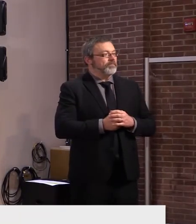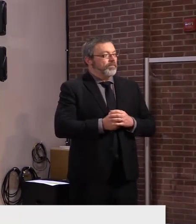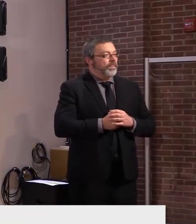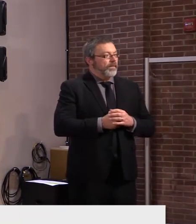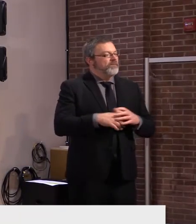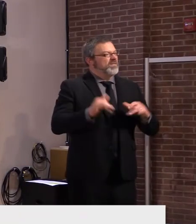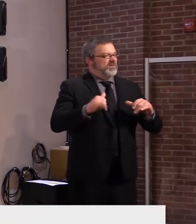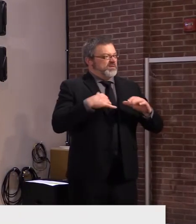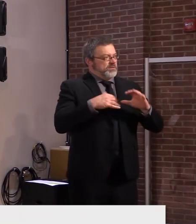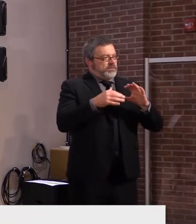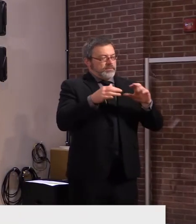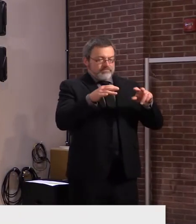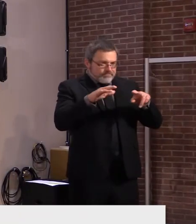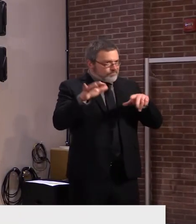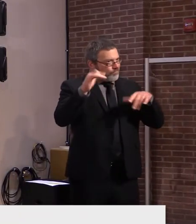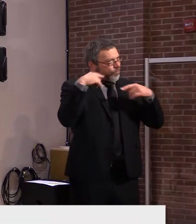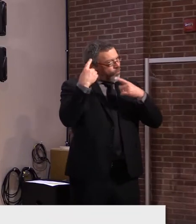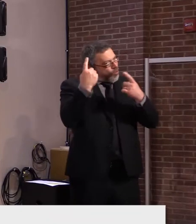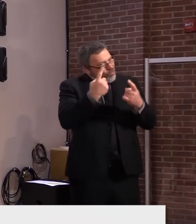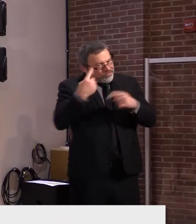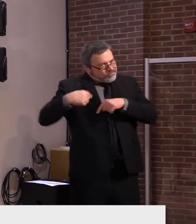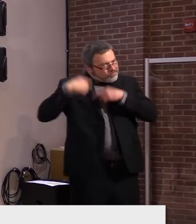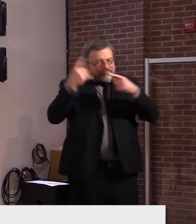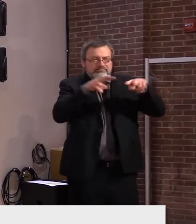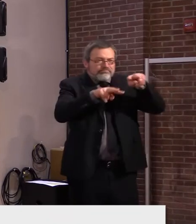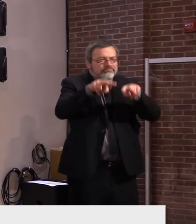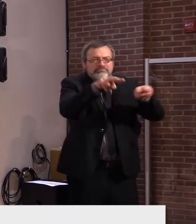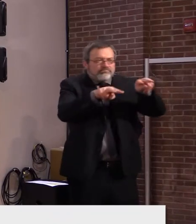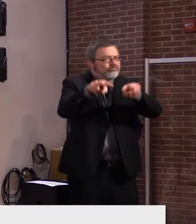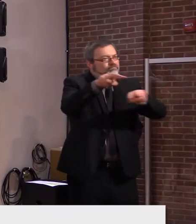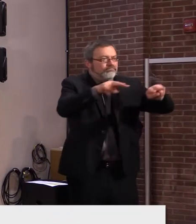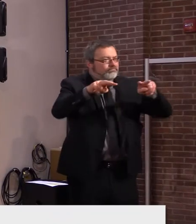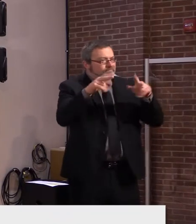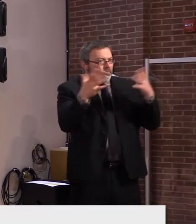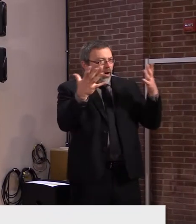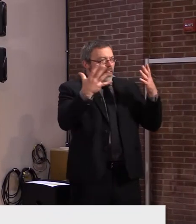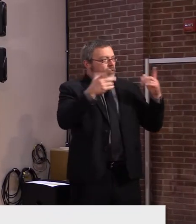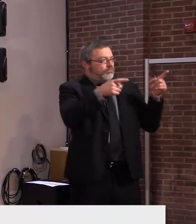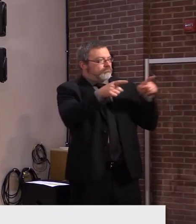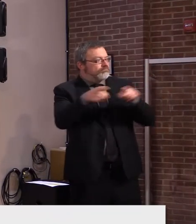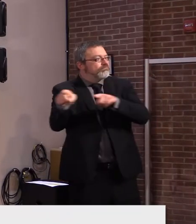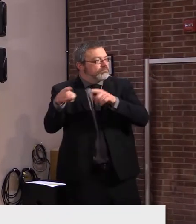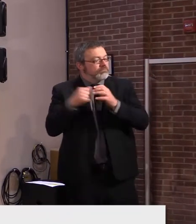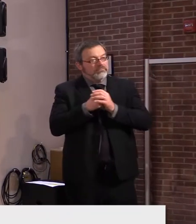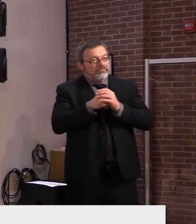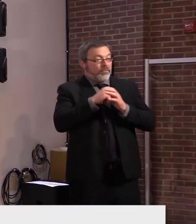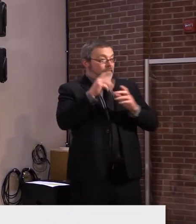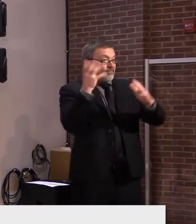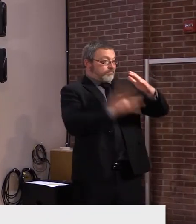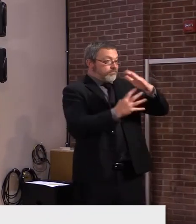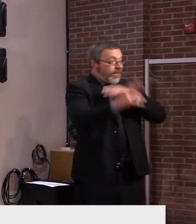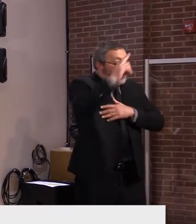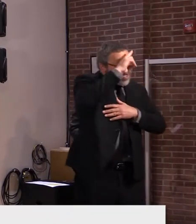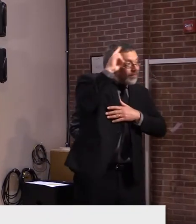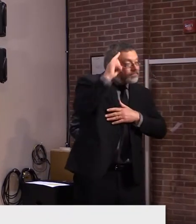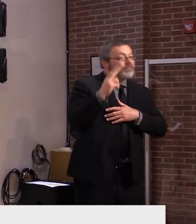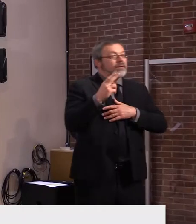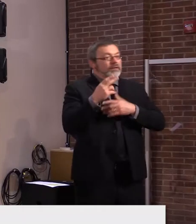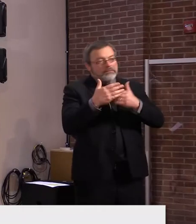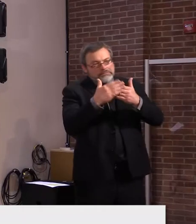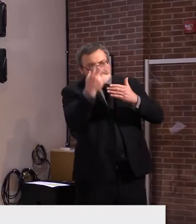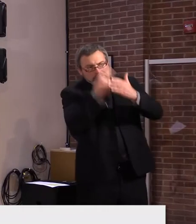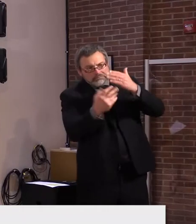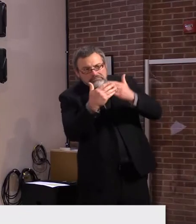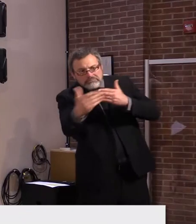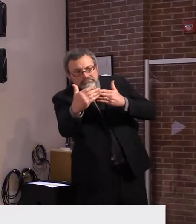very close eye on all the data, but most importantly, on hospitalizations over the next several weeks. If the trend